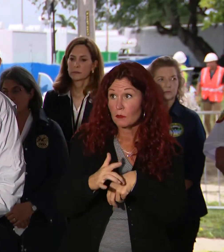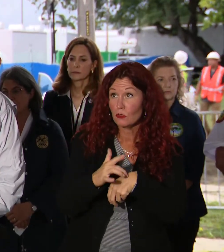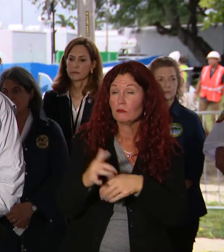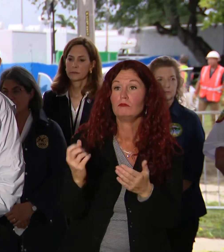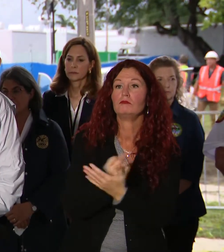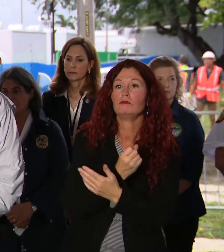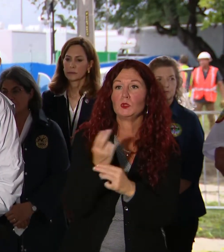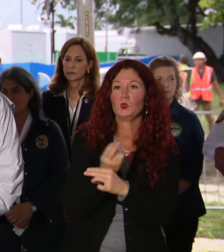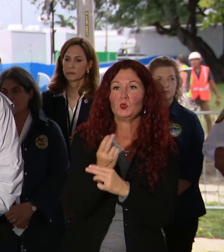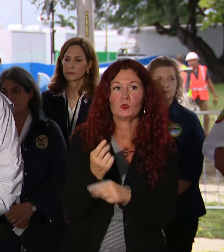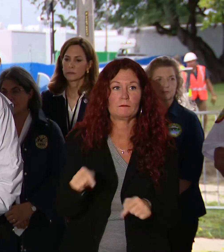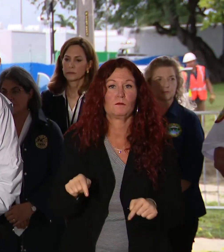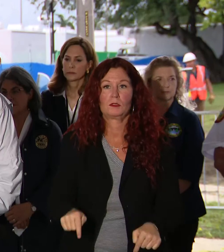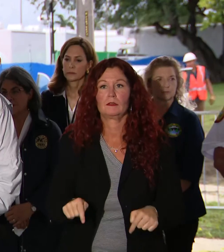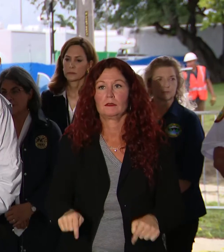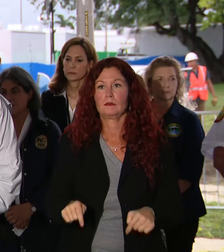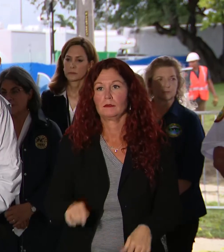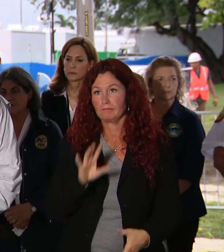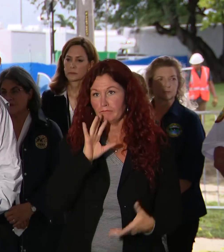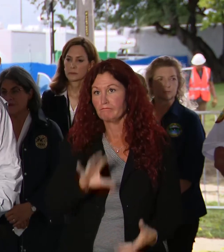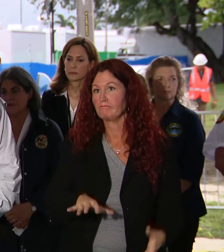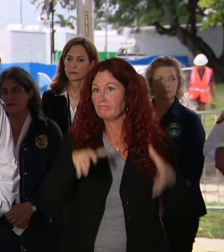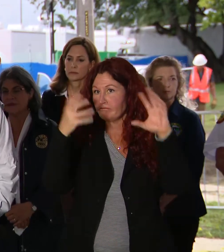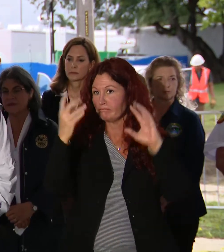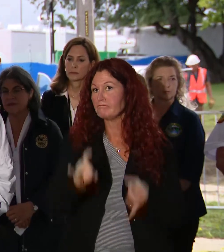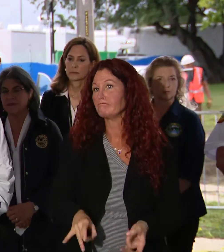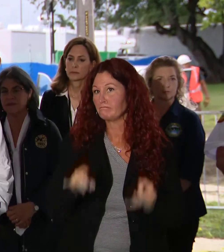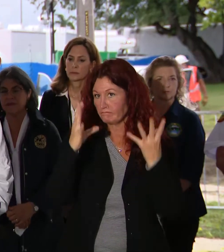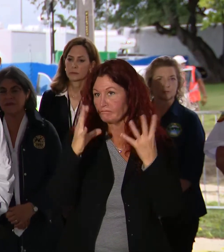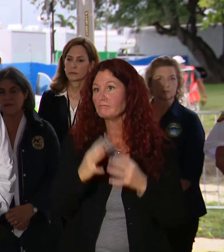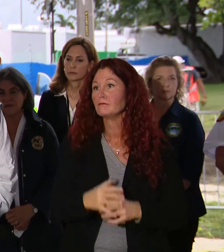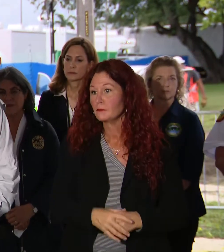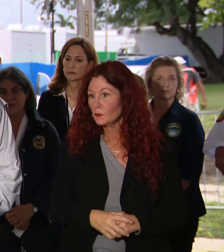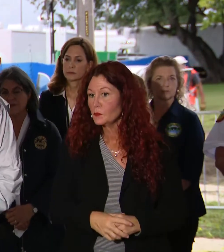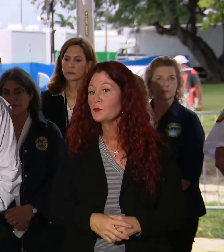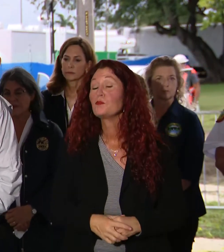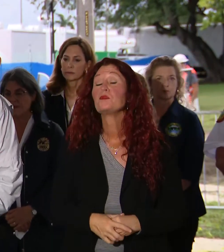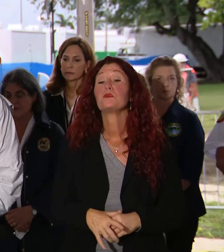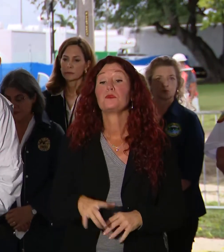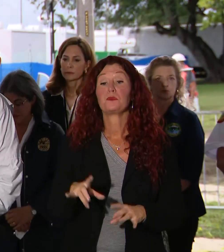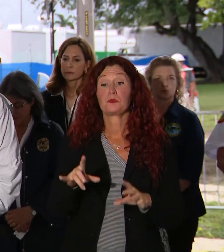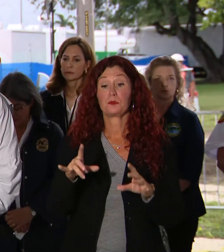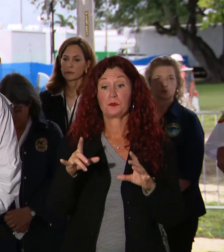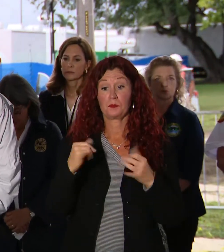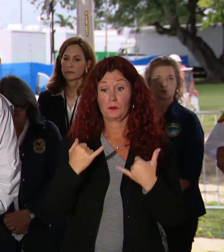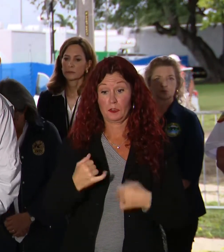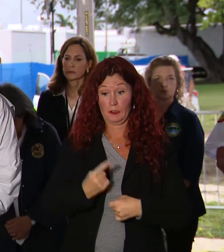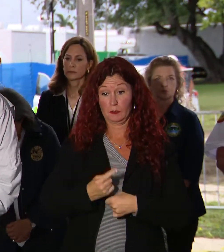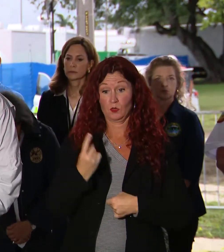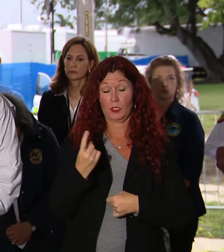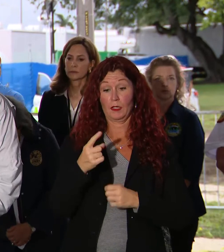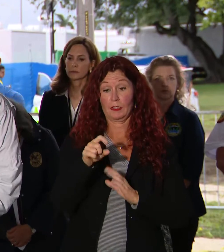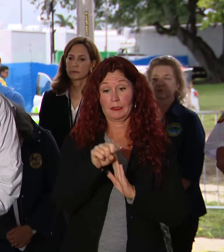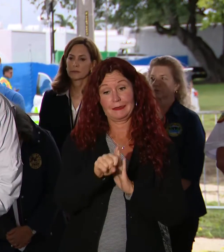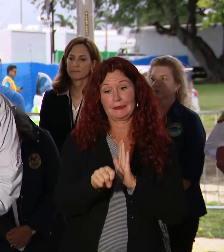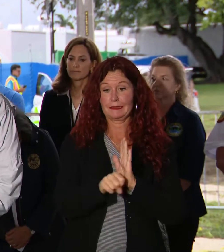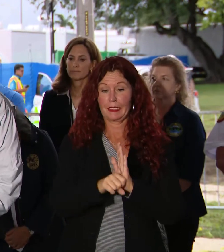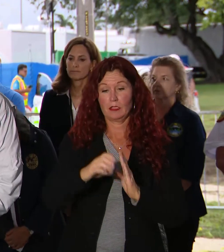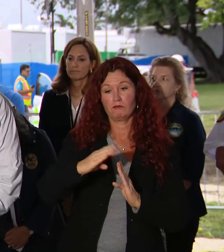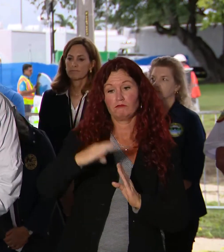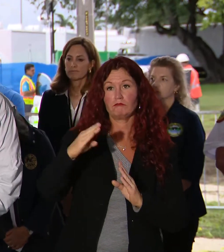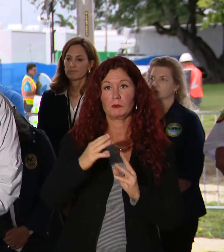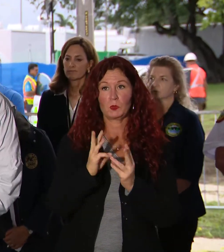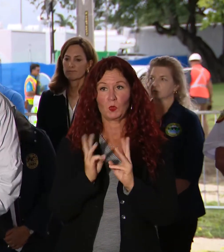to this event. I also received an update earlier today from our state meteorologist and National Hurricane Center